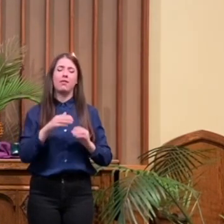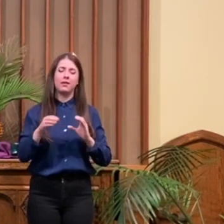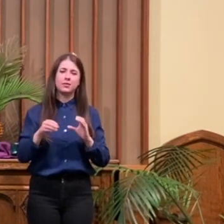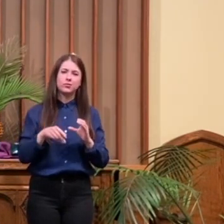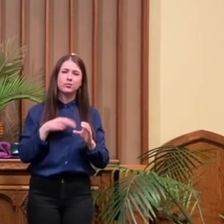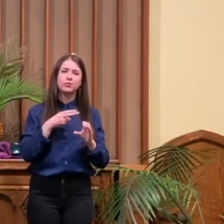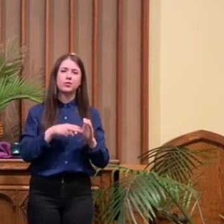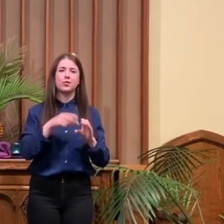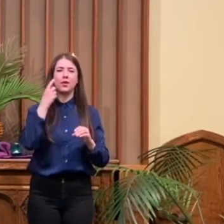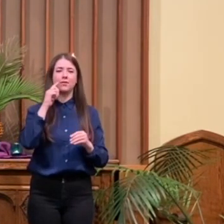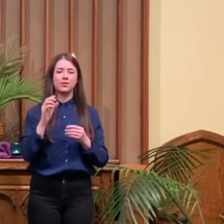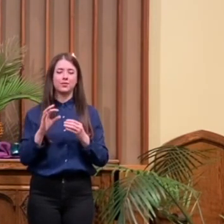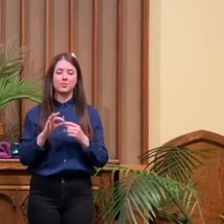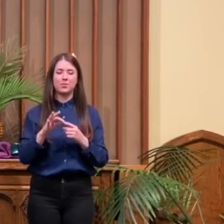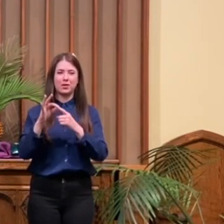special services.